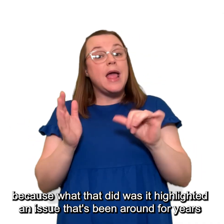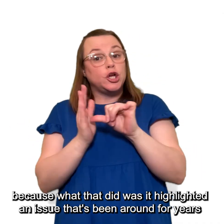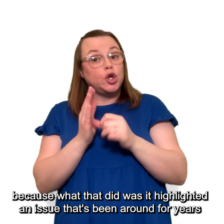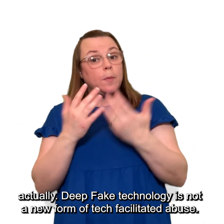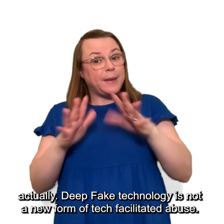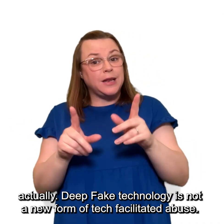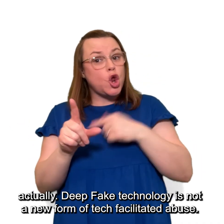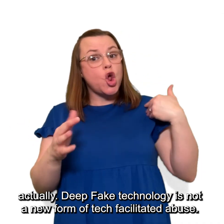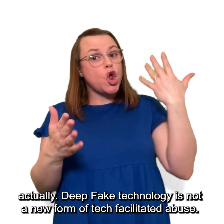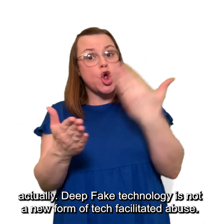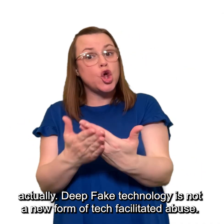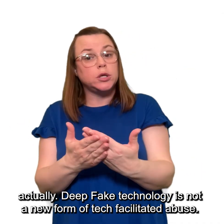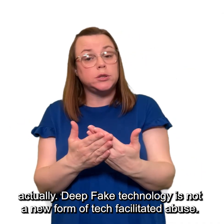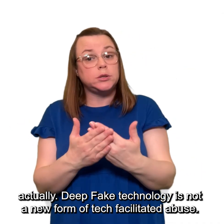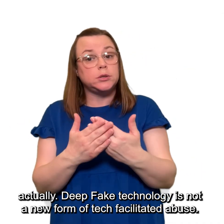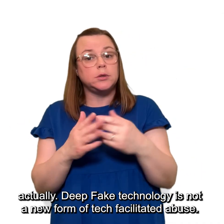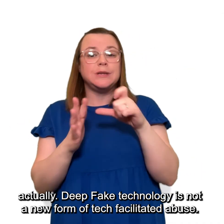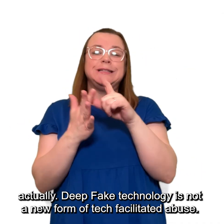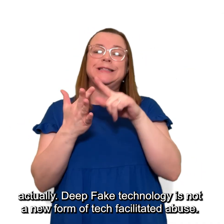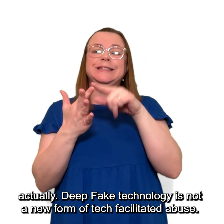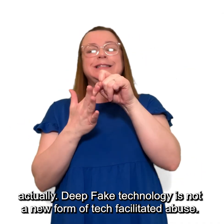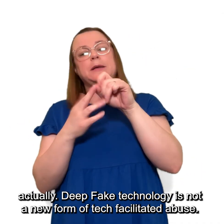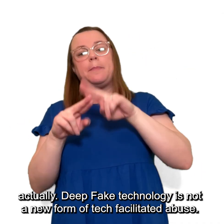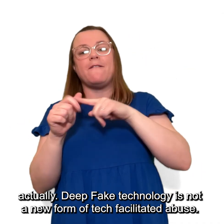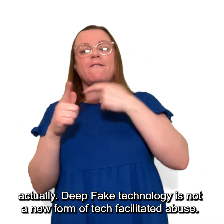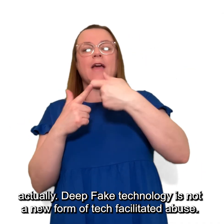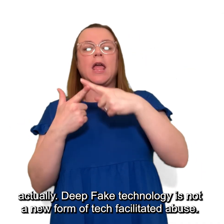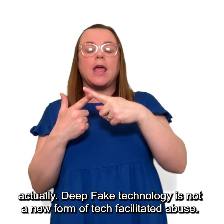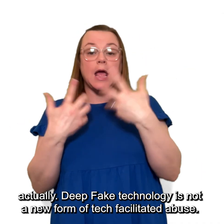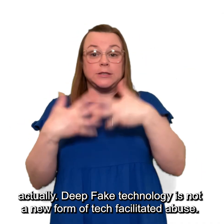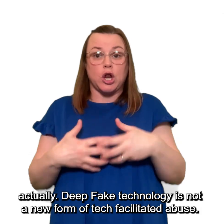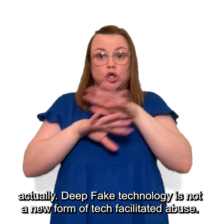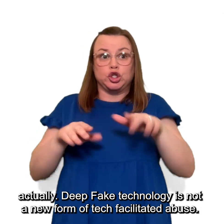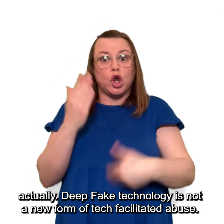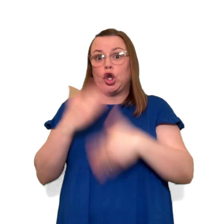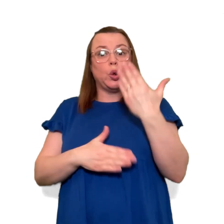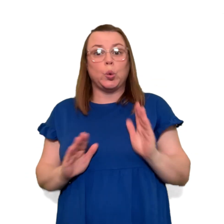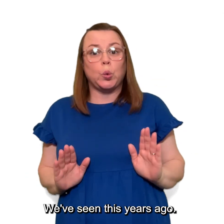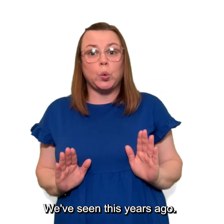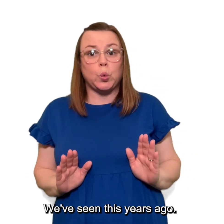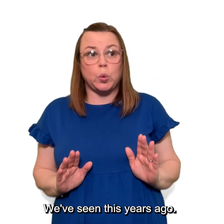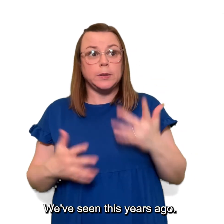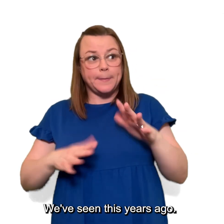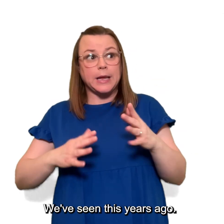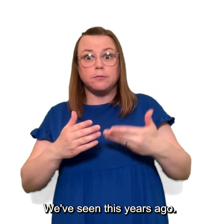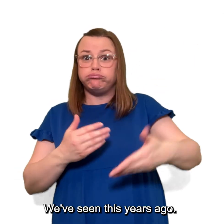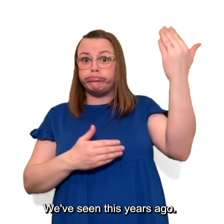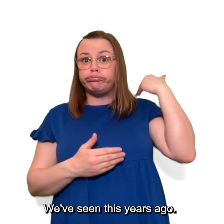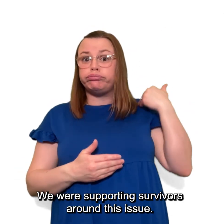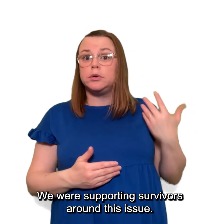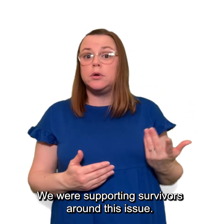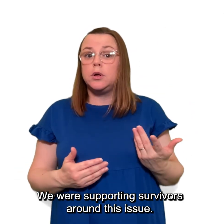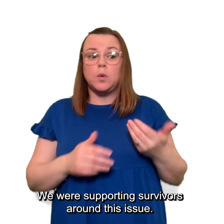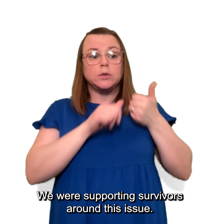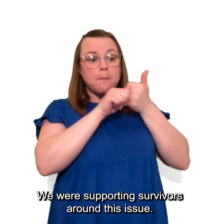that's been around for years actually. Deepfake technology is not a new form of tech facilitated abuse. We've seen this years